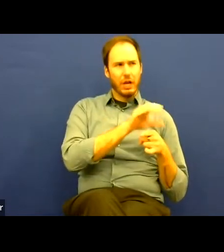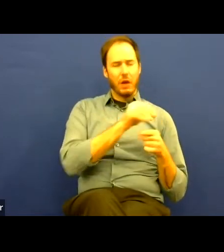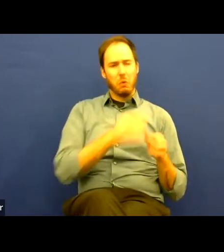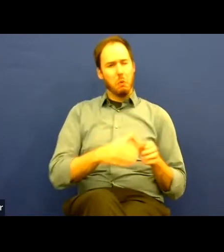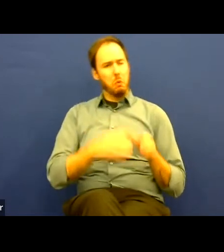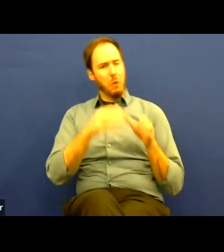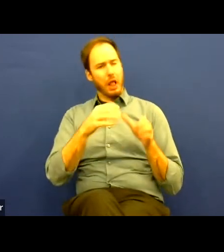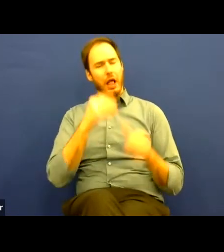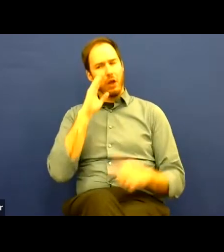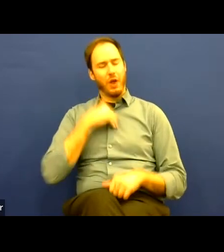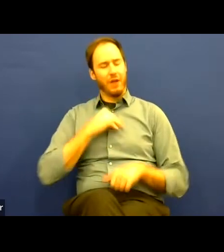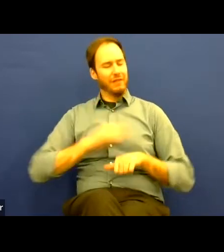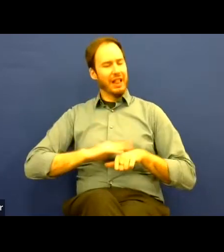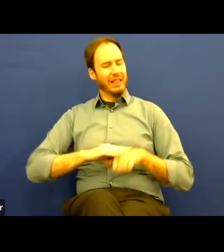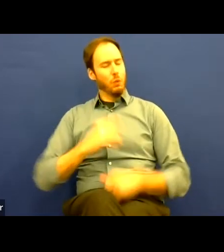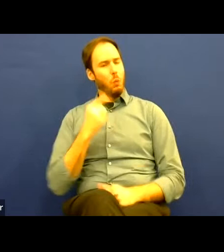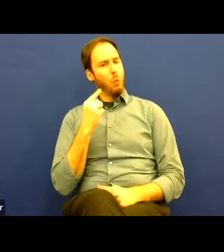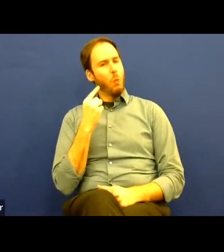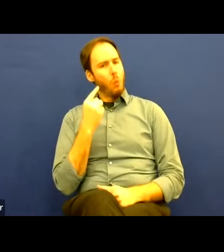one